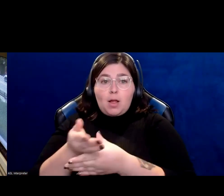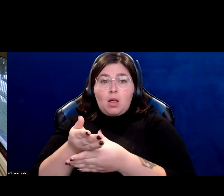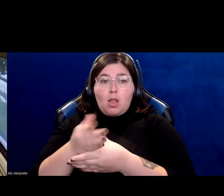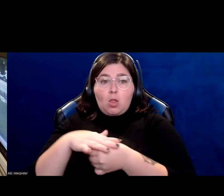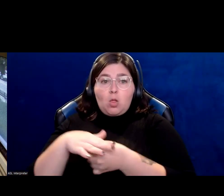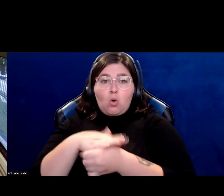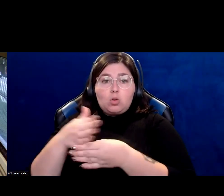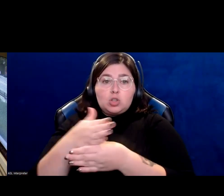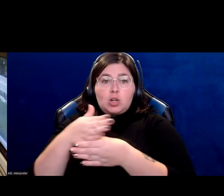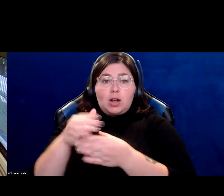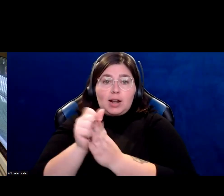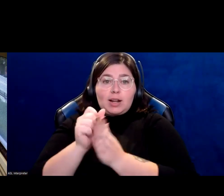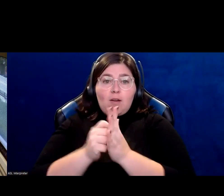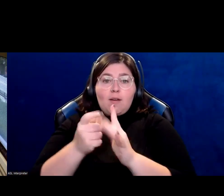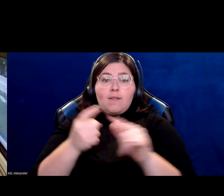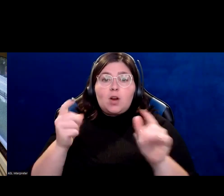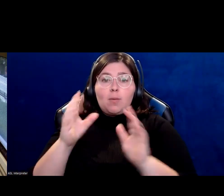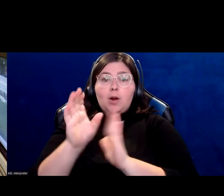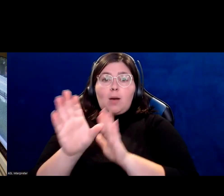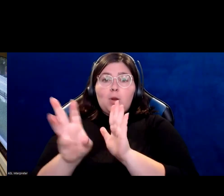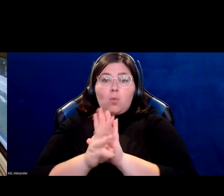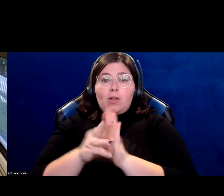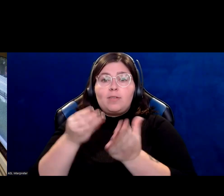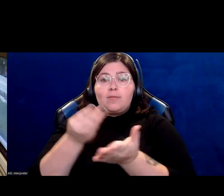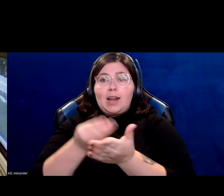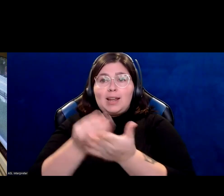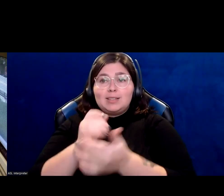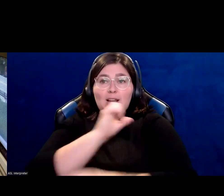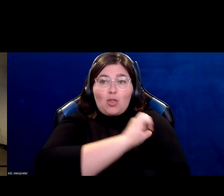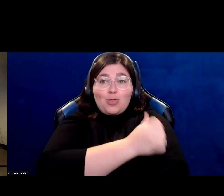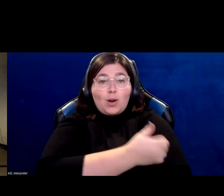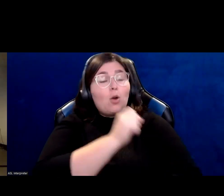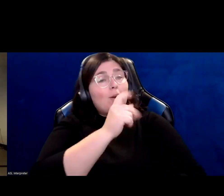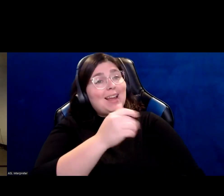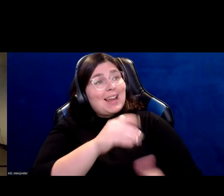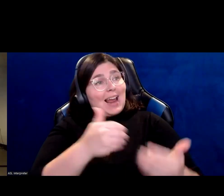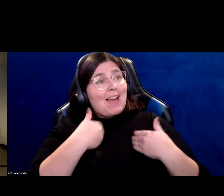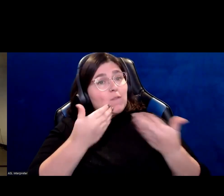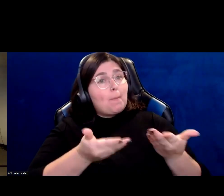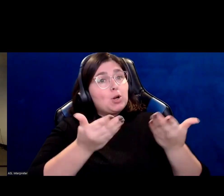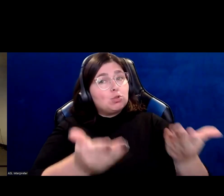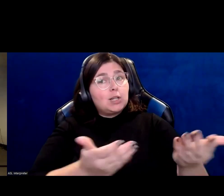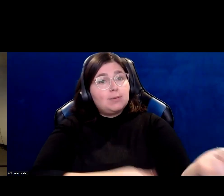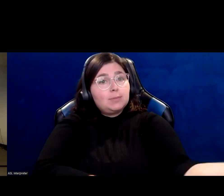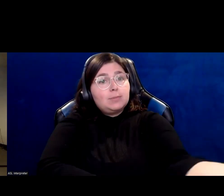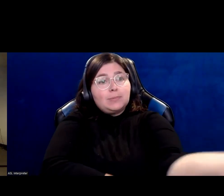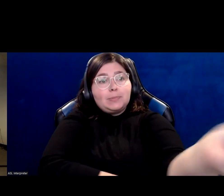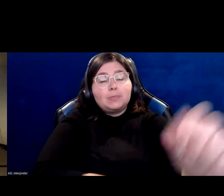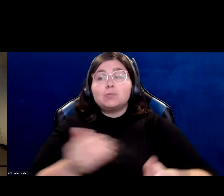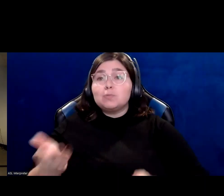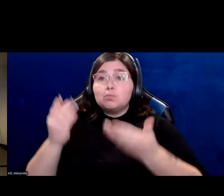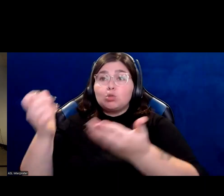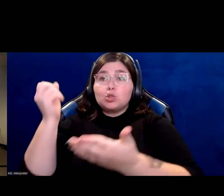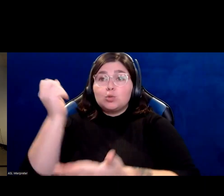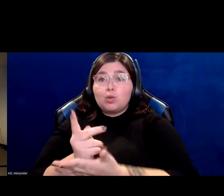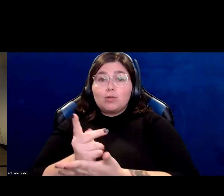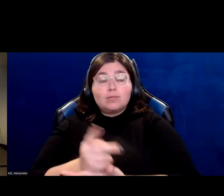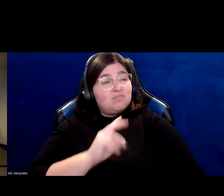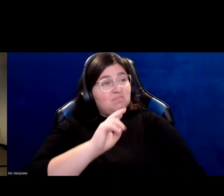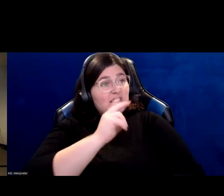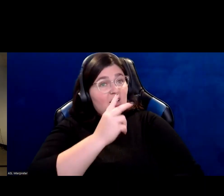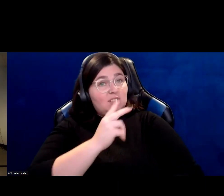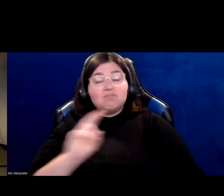program of the Commonwealth Financing Authority. All right, thank you. May I have a motion? Motion to approve. Is there a